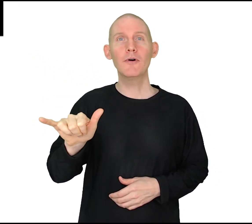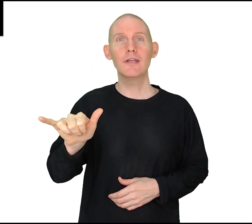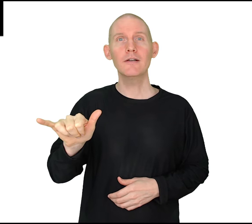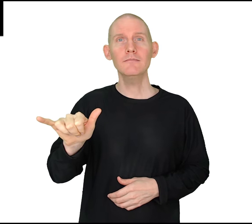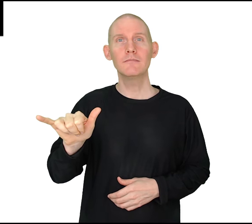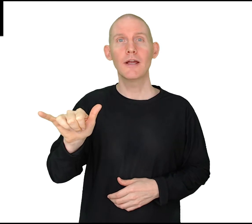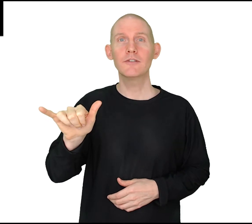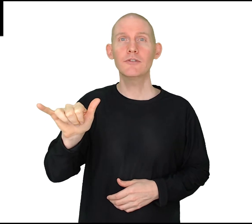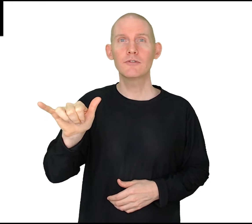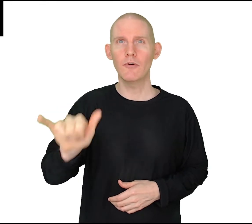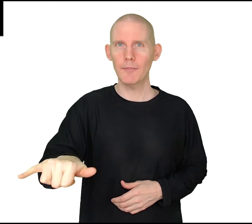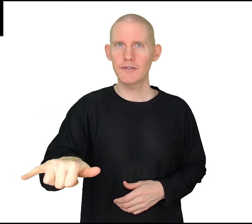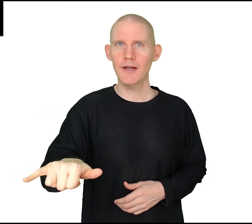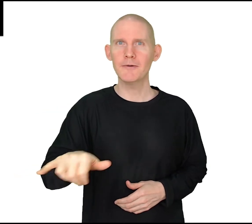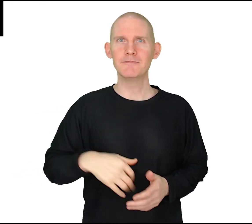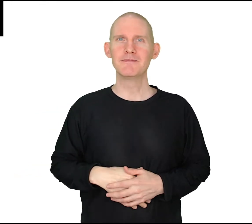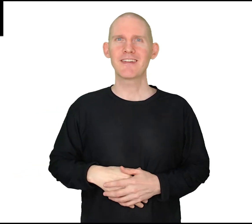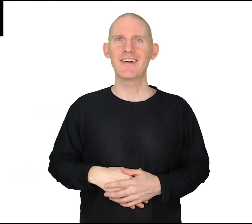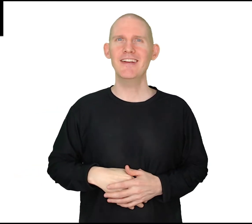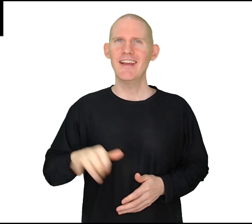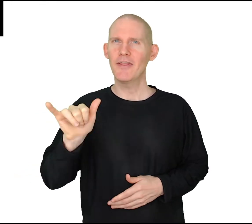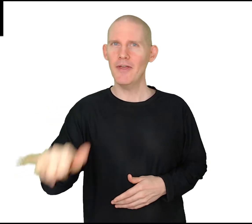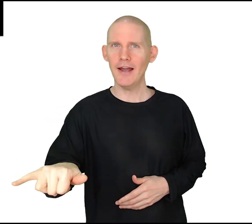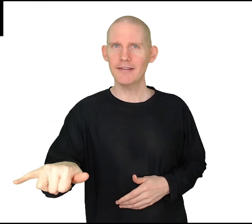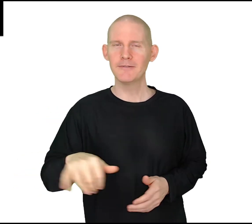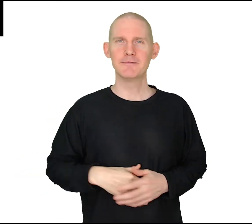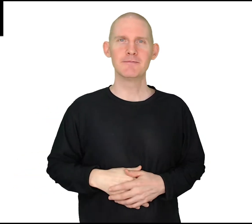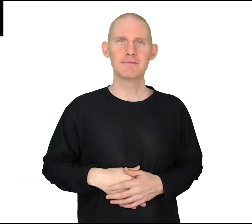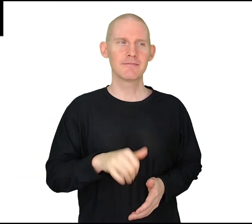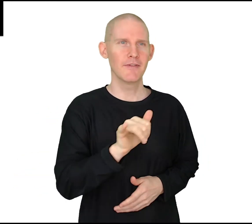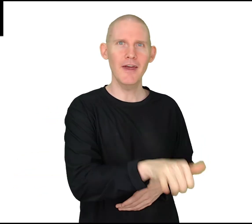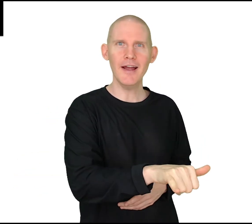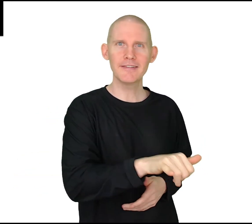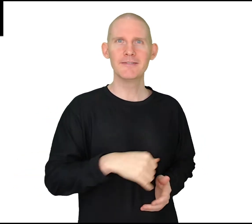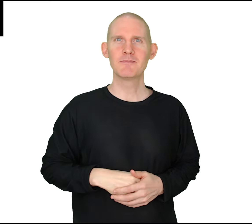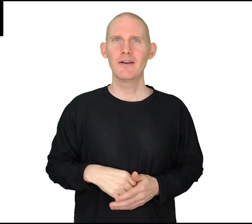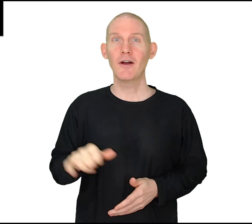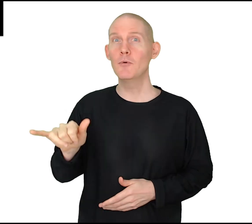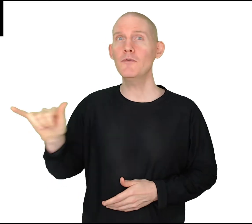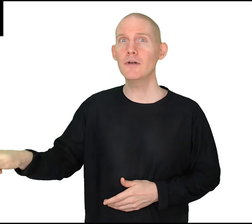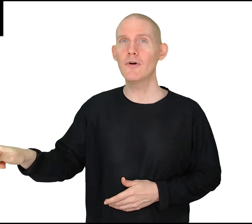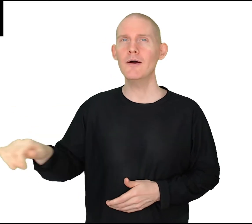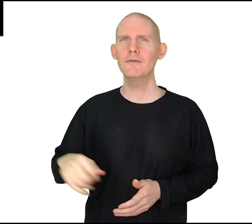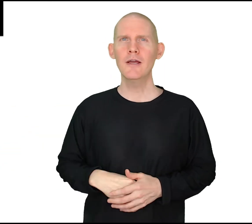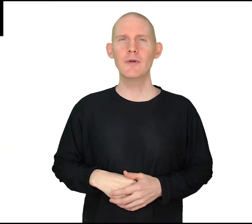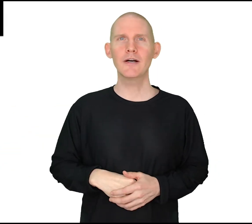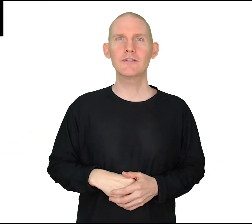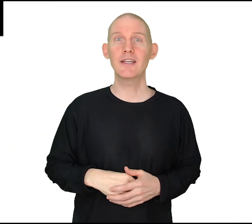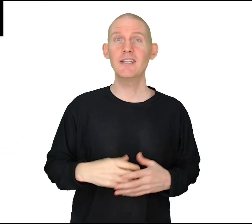here and just drop it down. All right? That. Now I'm moving it around because it can depend